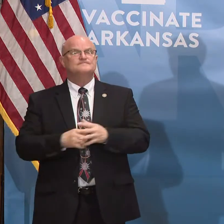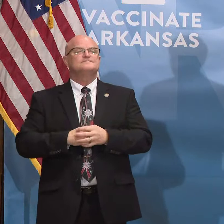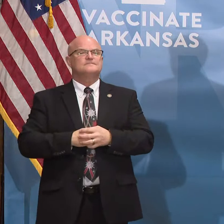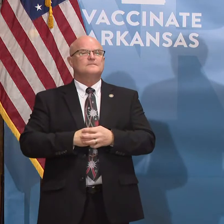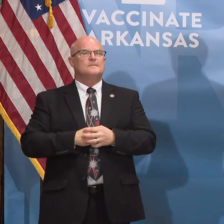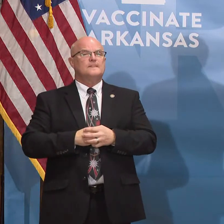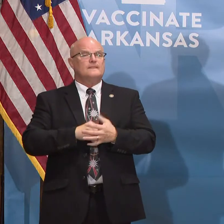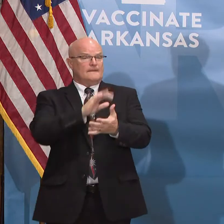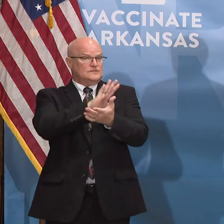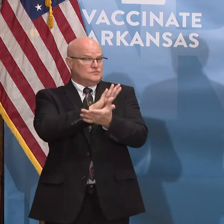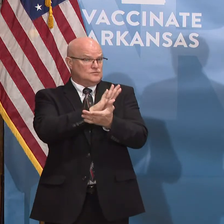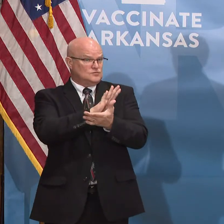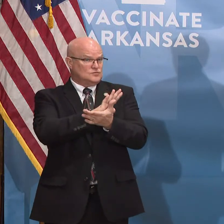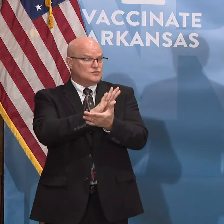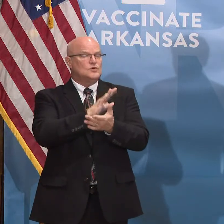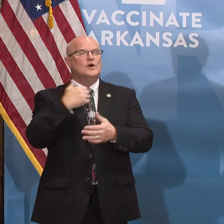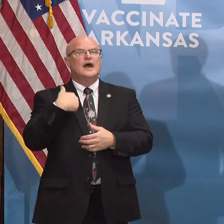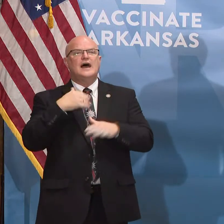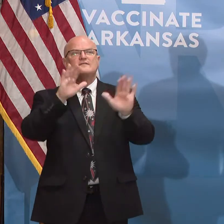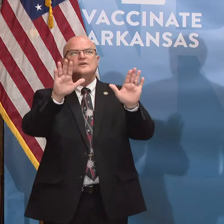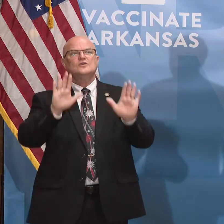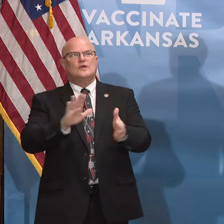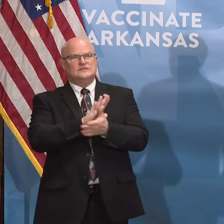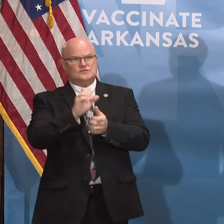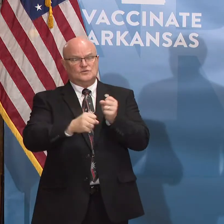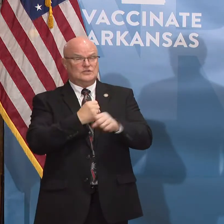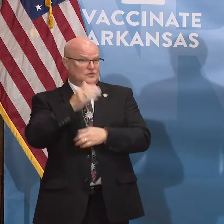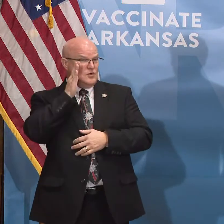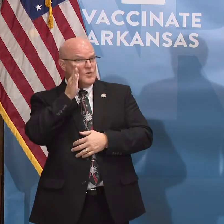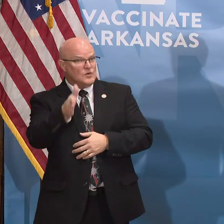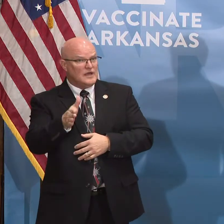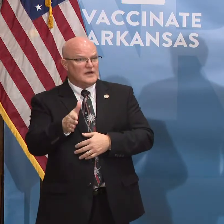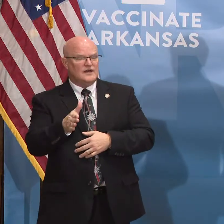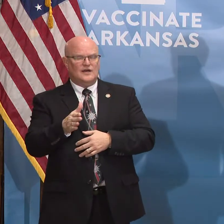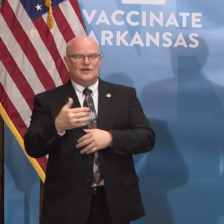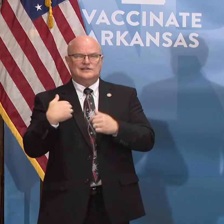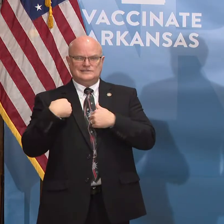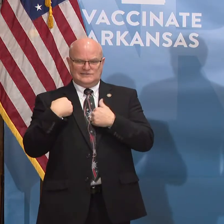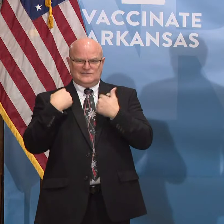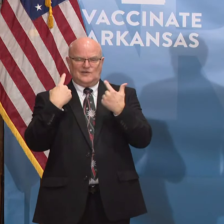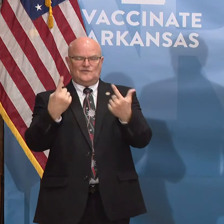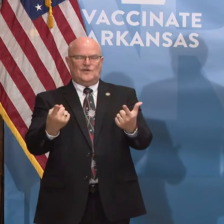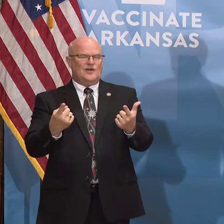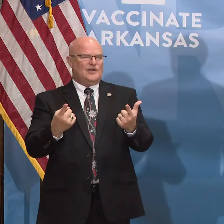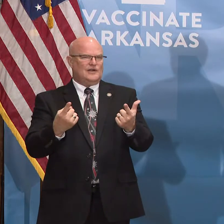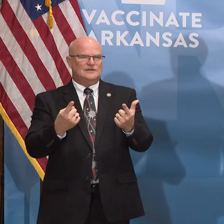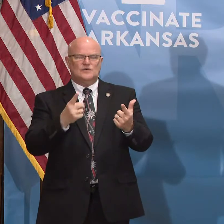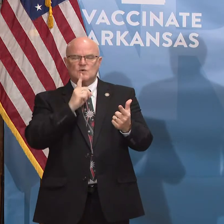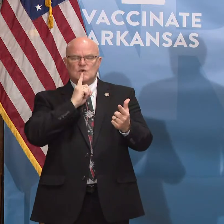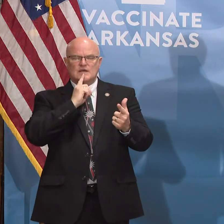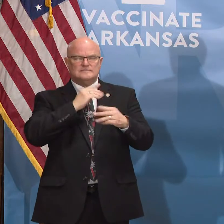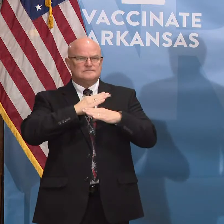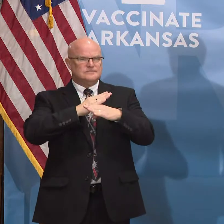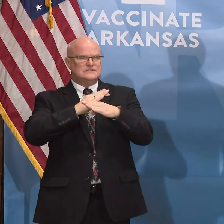school, one, we're going to have a great school year. They've done a great job of mitigation measures and keeping